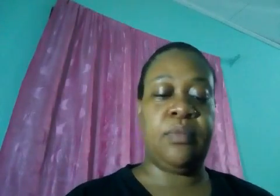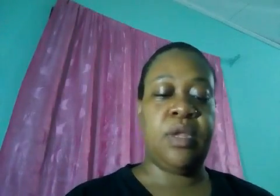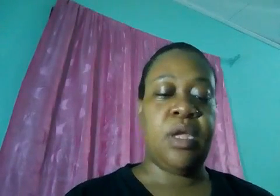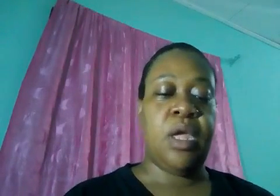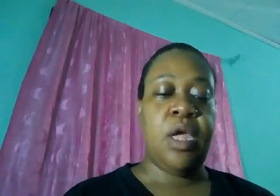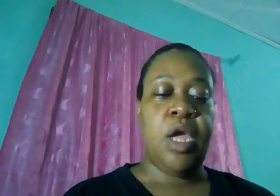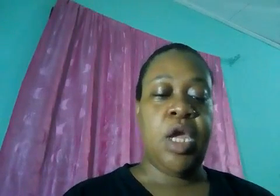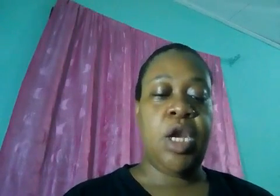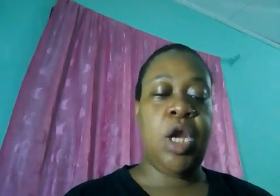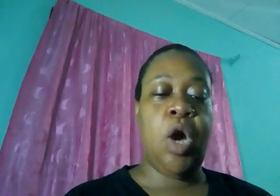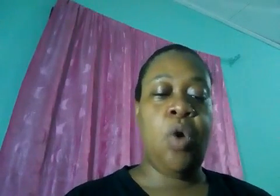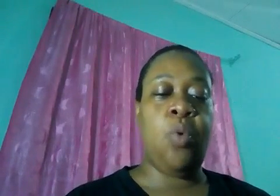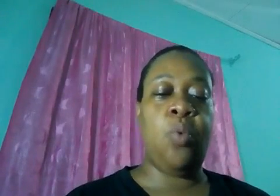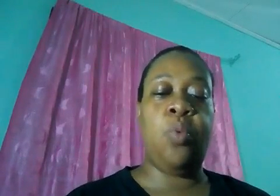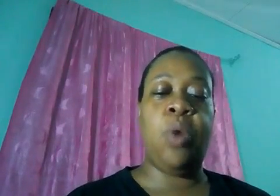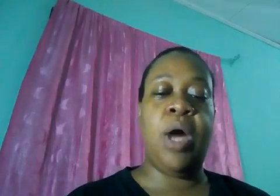Now,